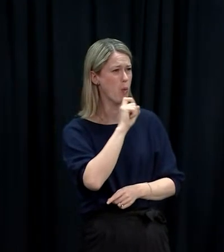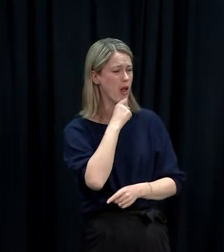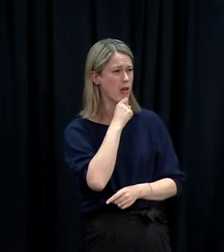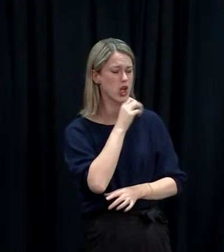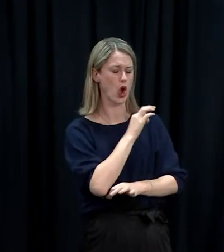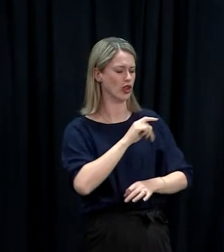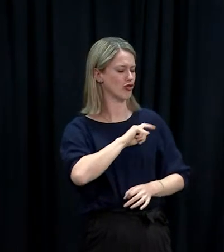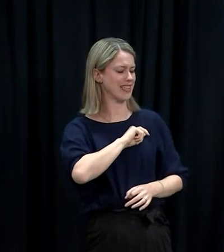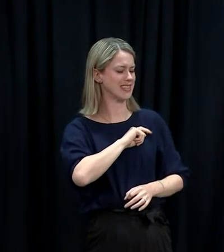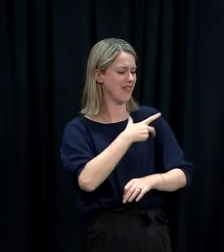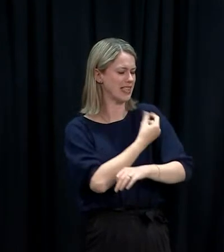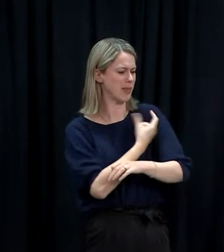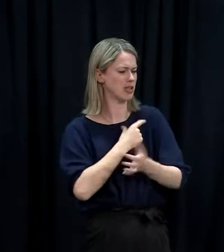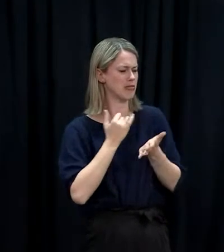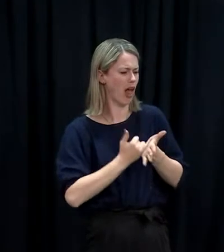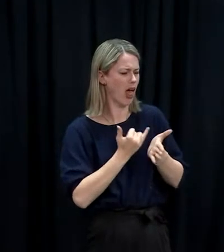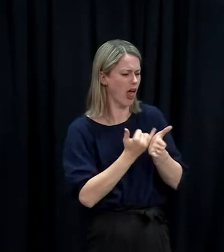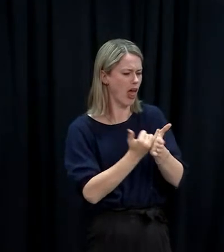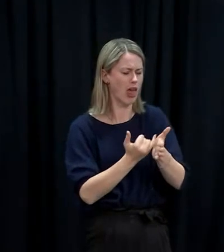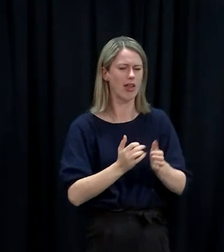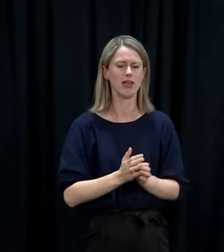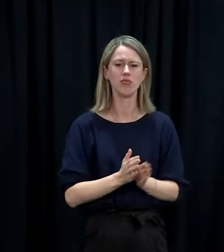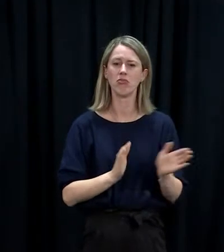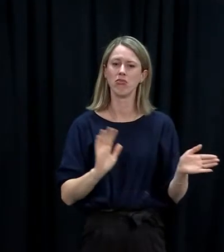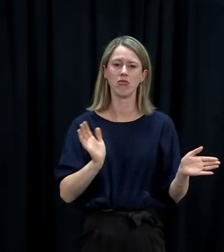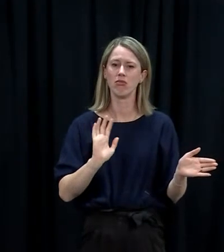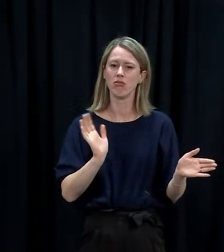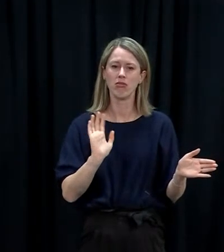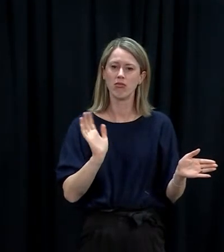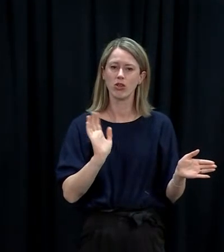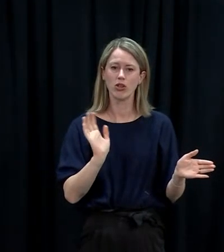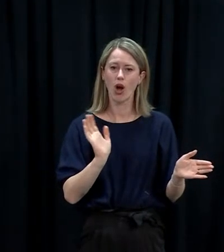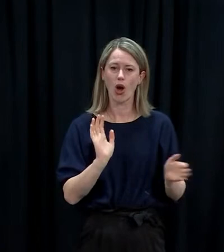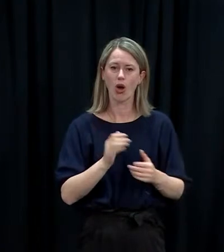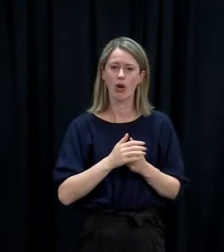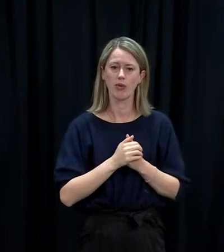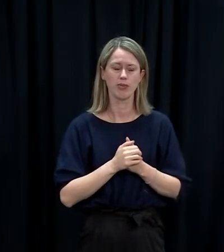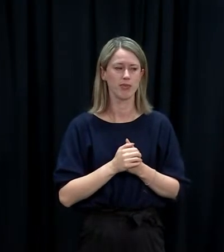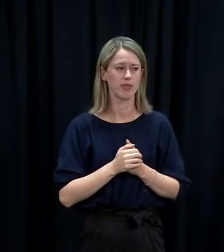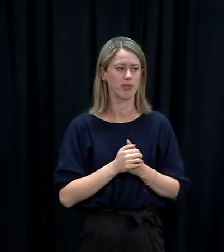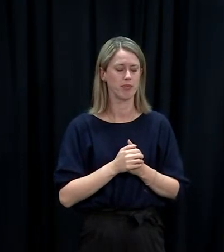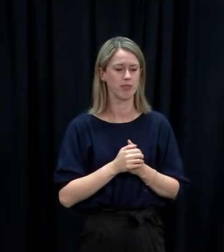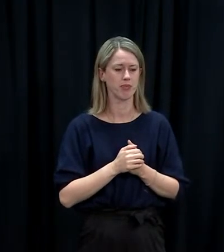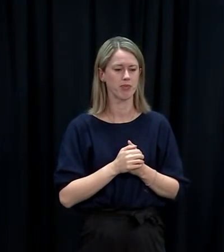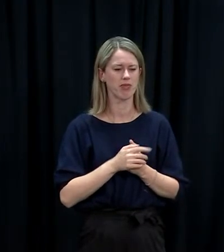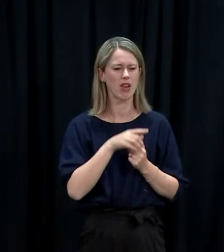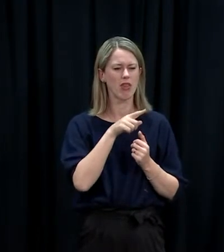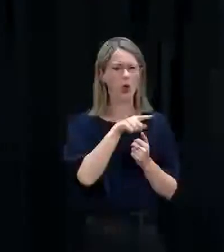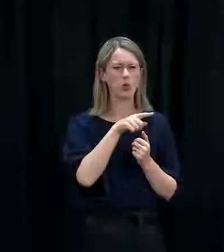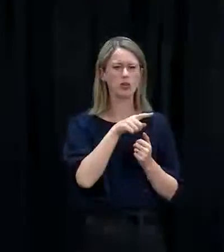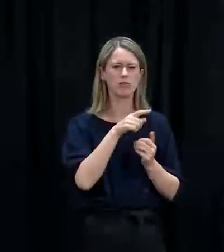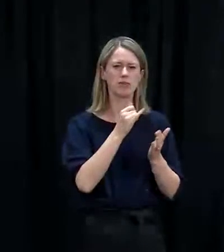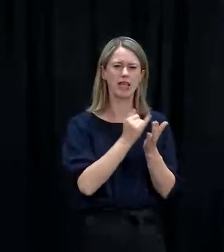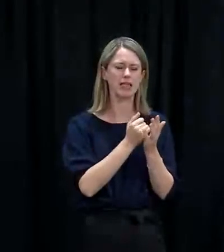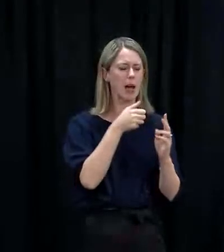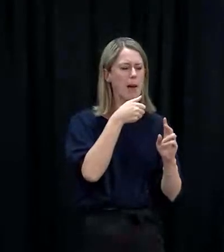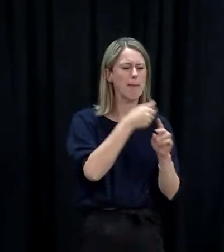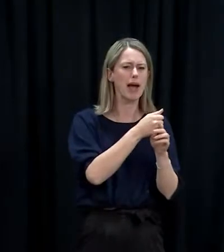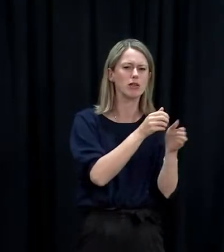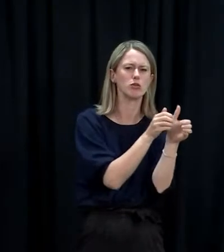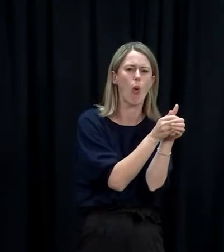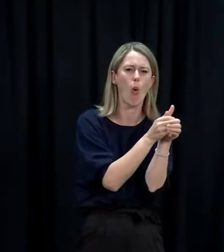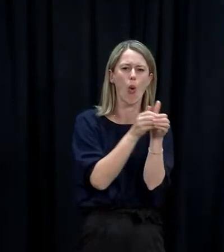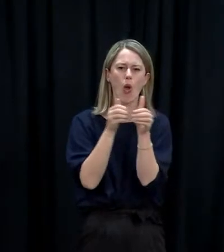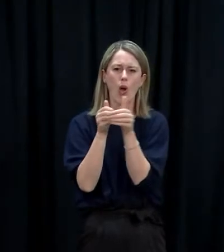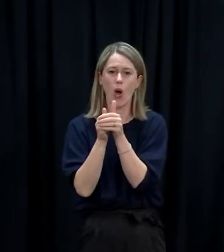rollout, errors like that? I'm not, because these affect a small number of people in a program that's